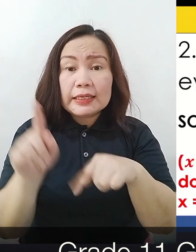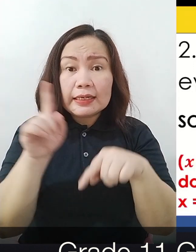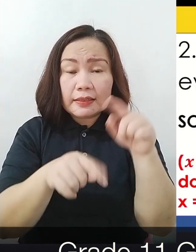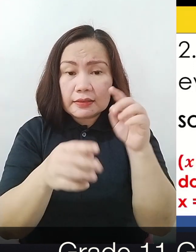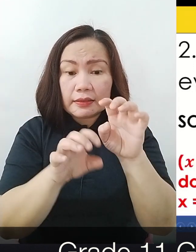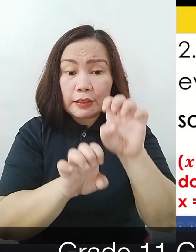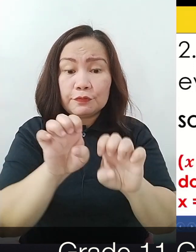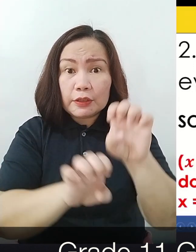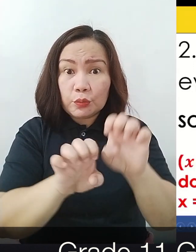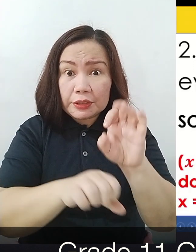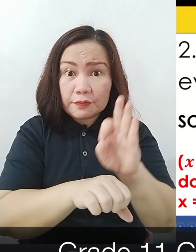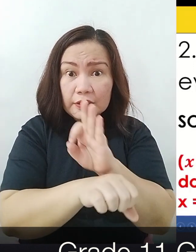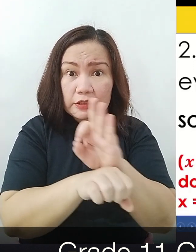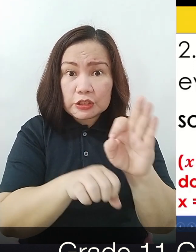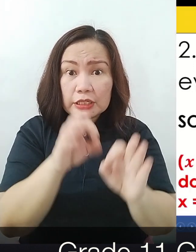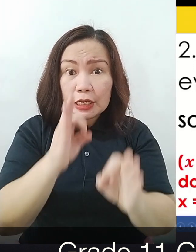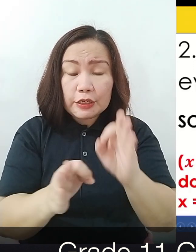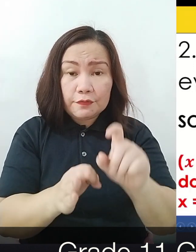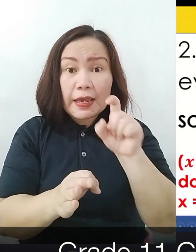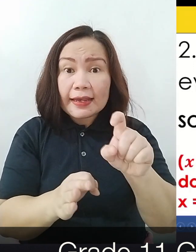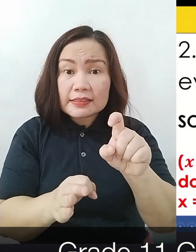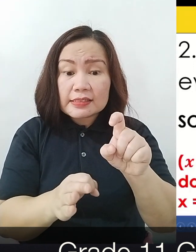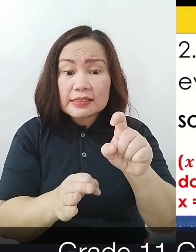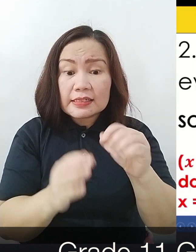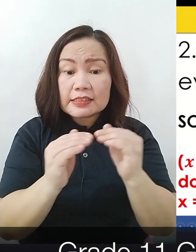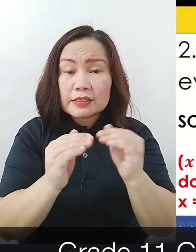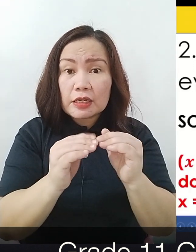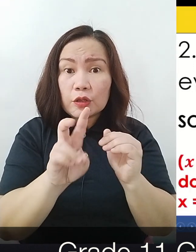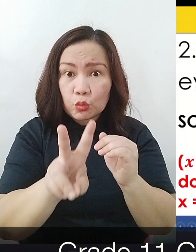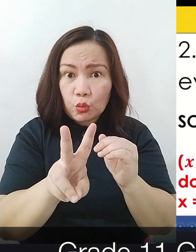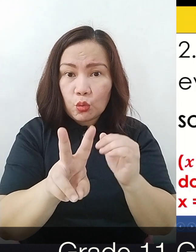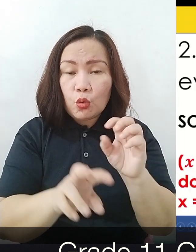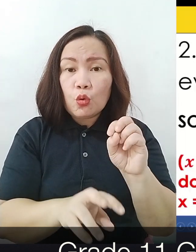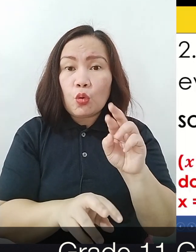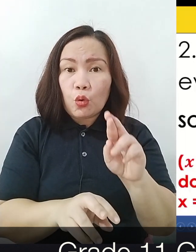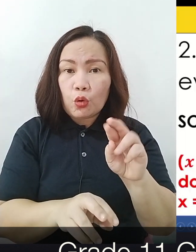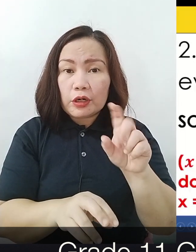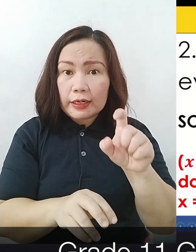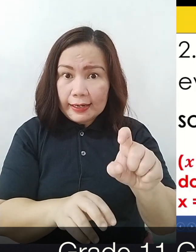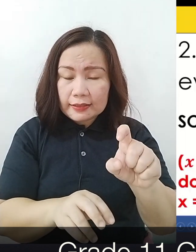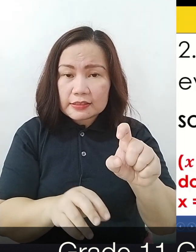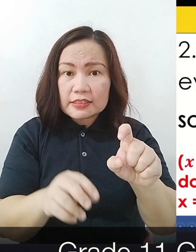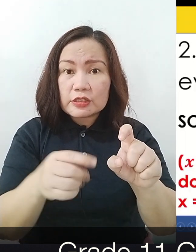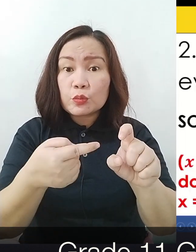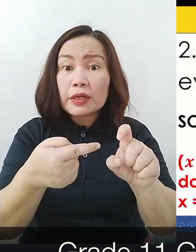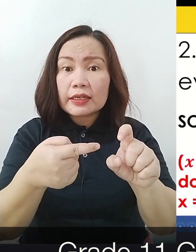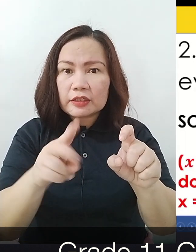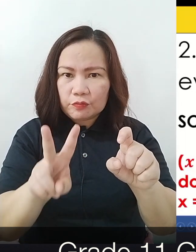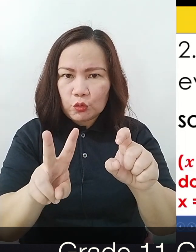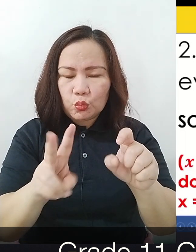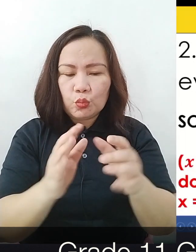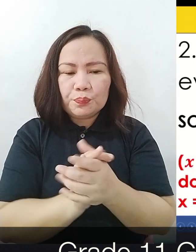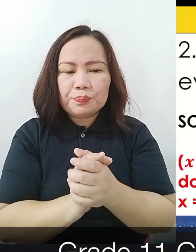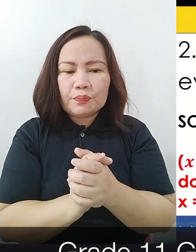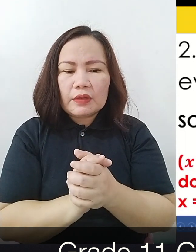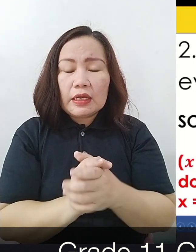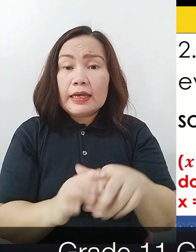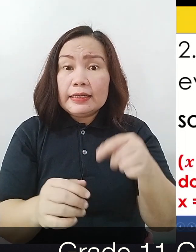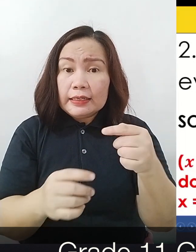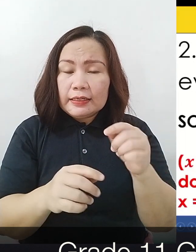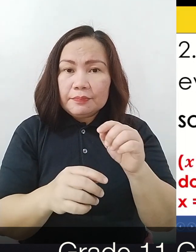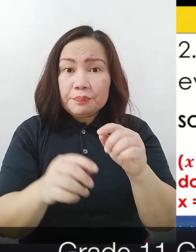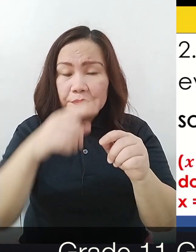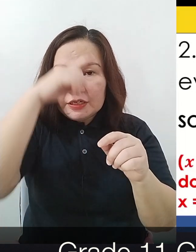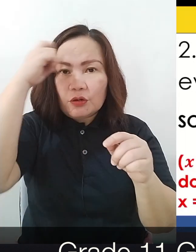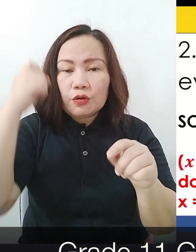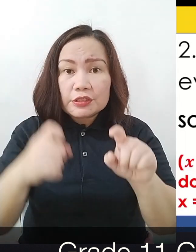Hindi mo mai-evaluate ang function na to kapag yung x is positive 2 and negative 2. Since 2